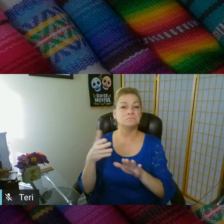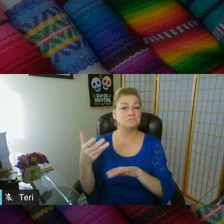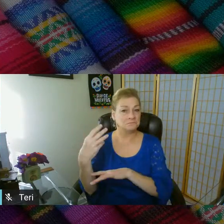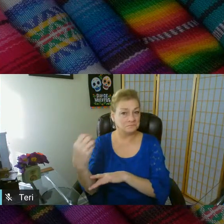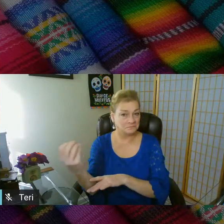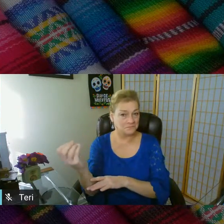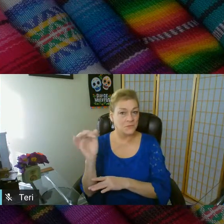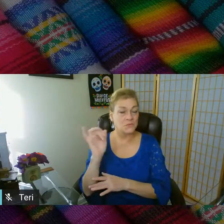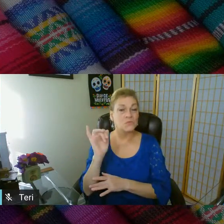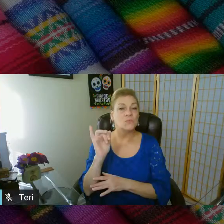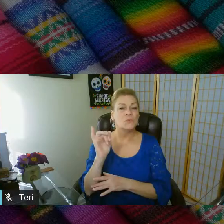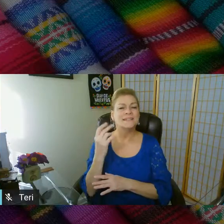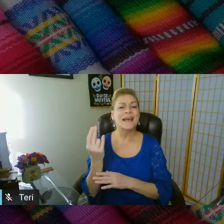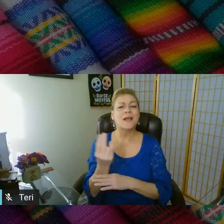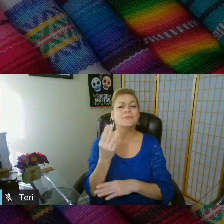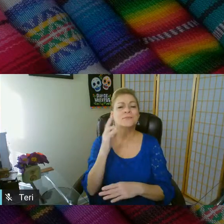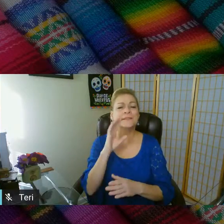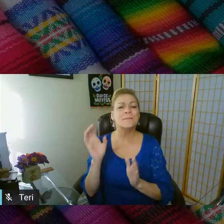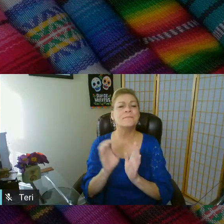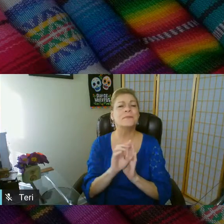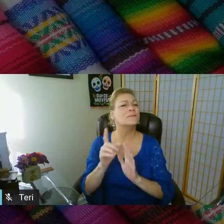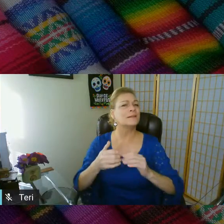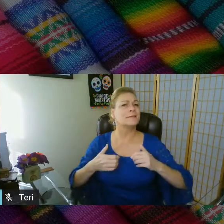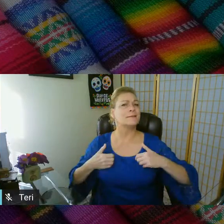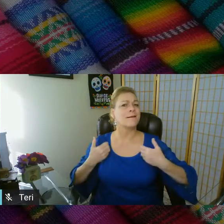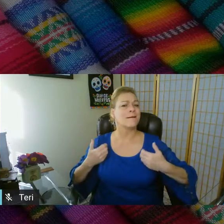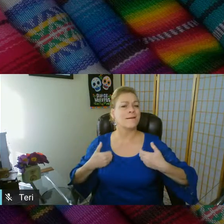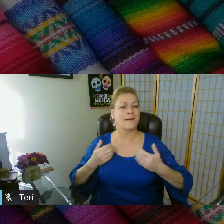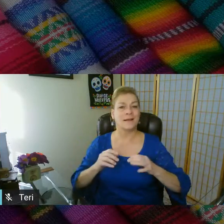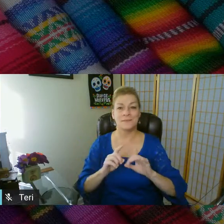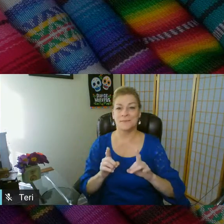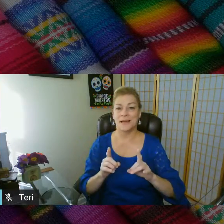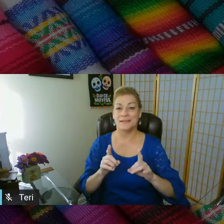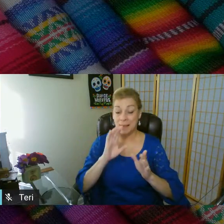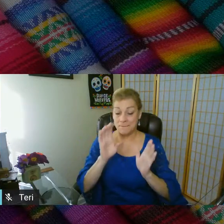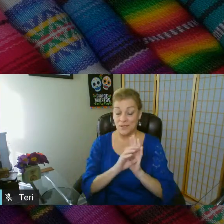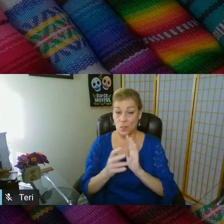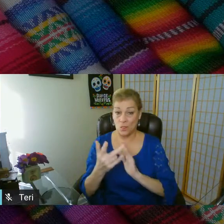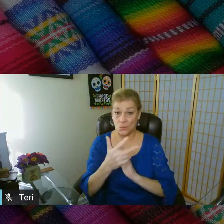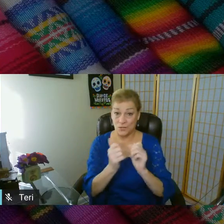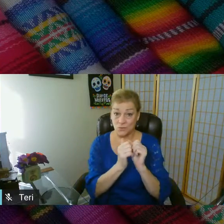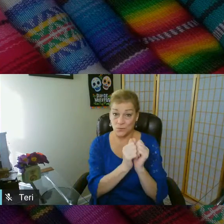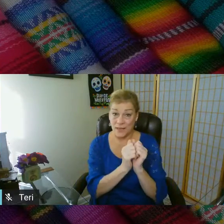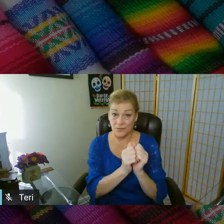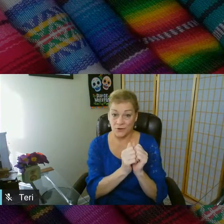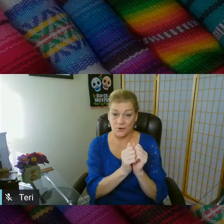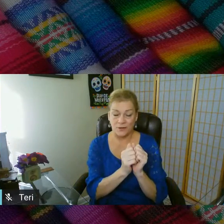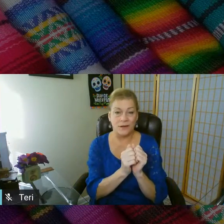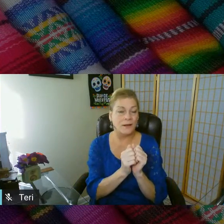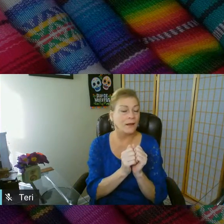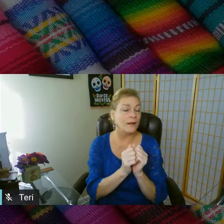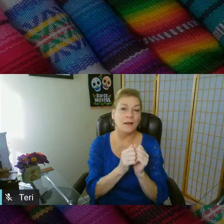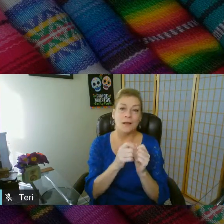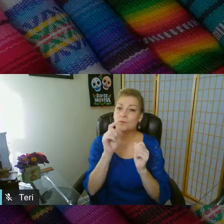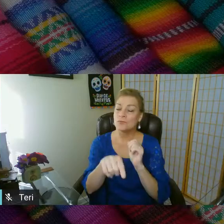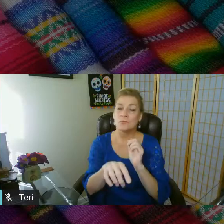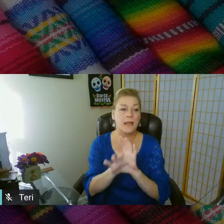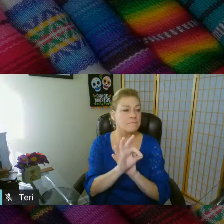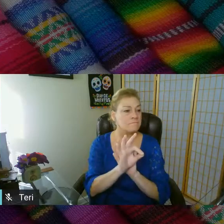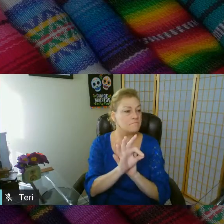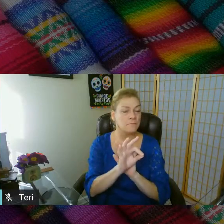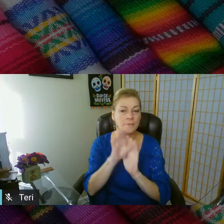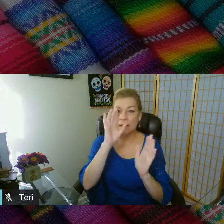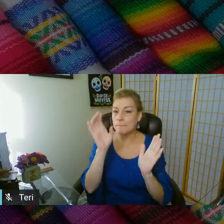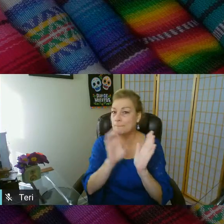picture that, they were much younger, but it's a picture of the 3 of them together. And, that's the thing, is that you can choose photos